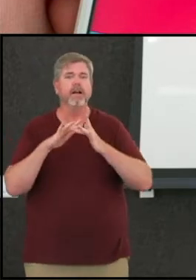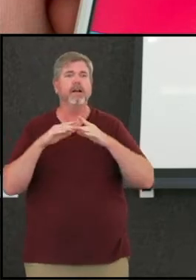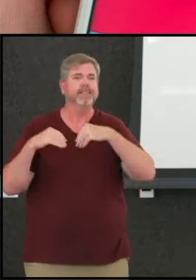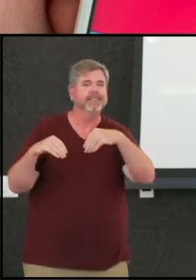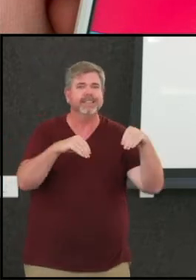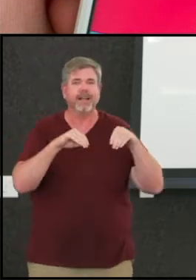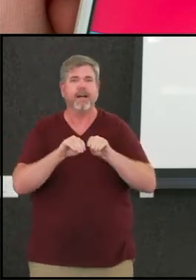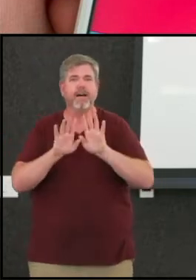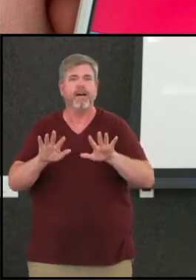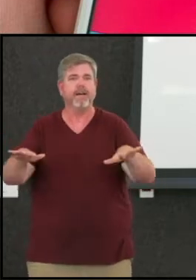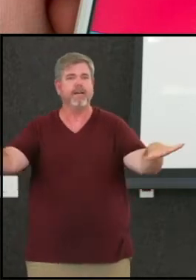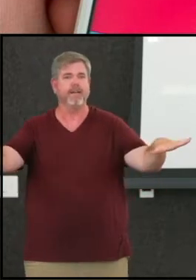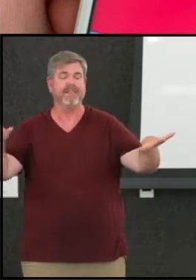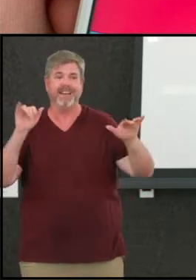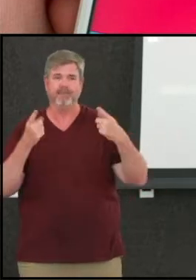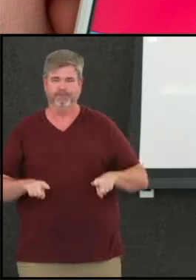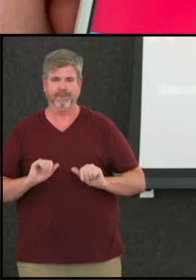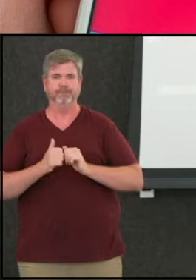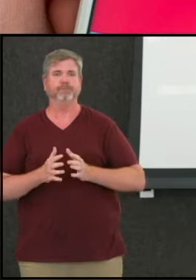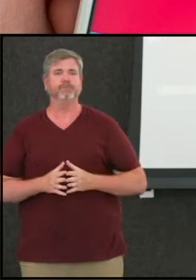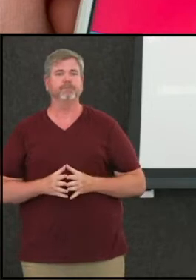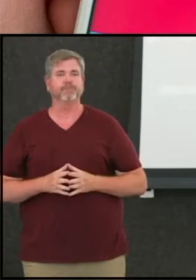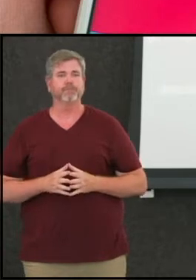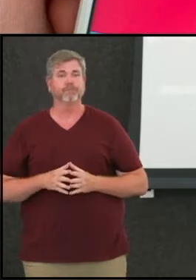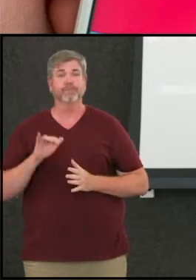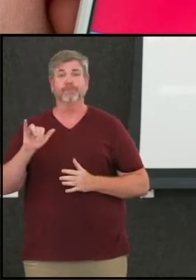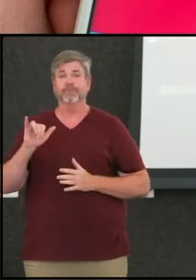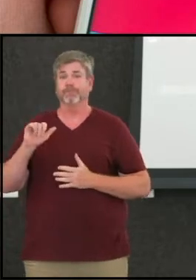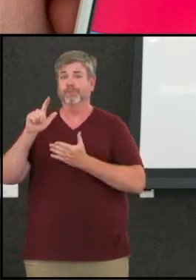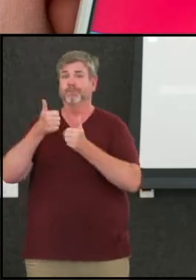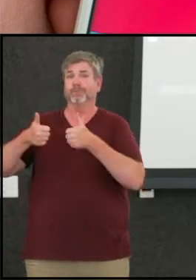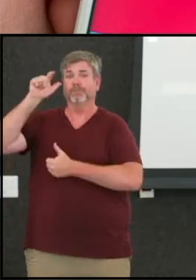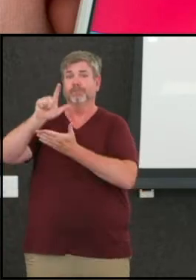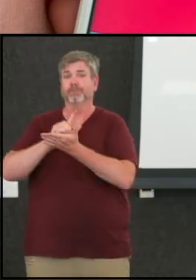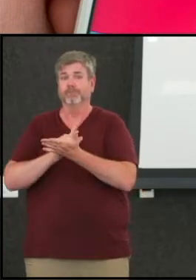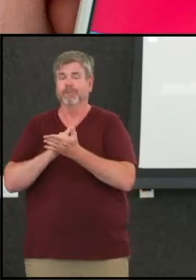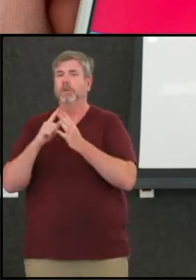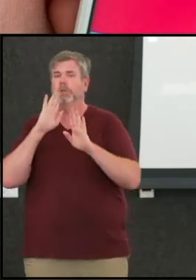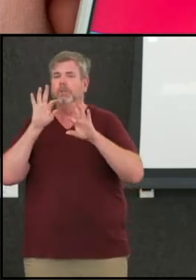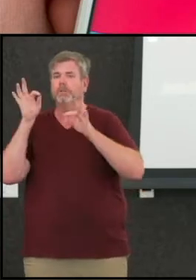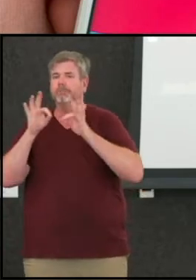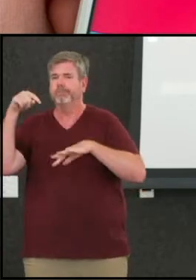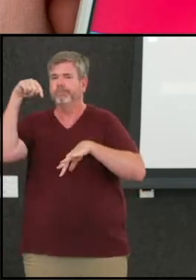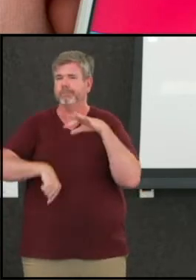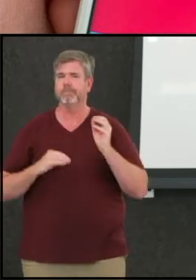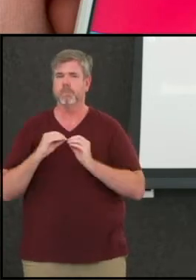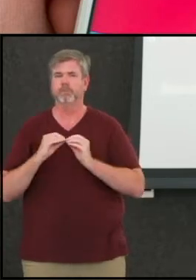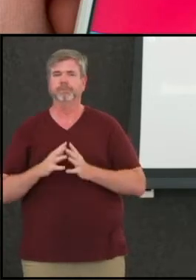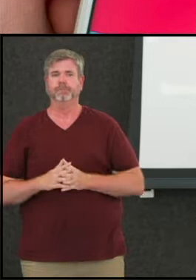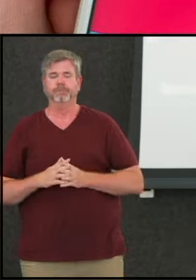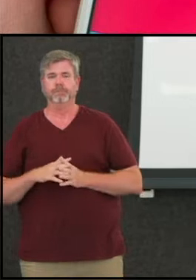more about our district attorney's office that they will talk more about because where this is coming from and how the social media affects